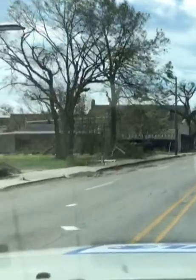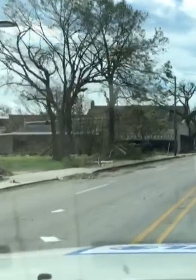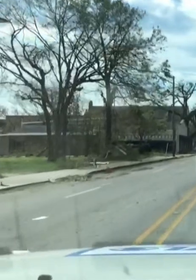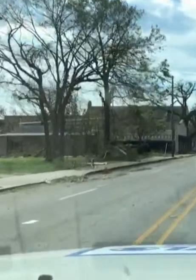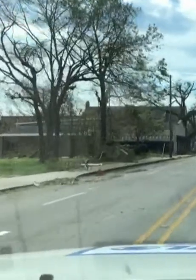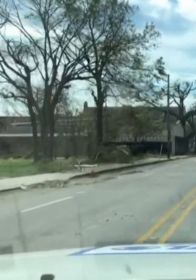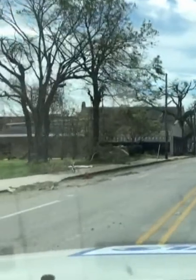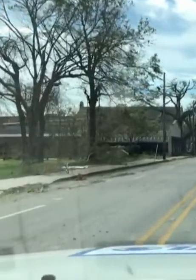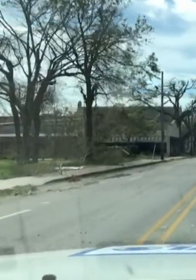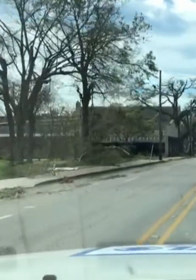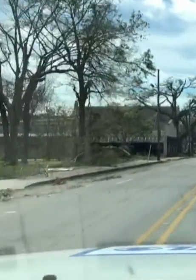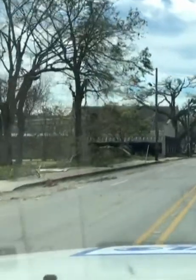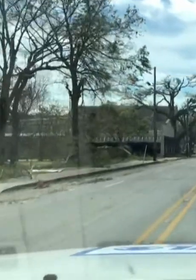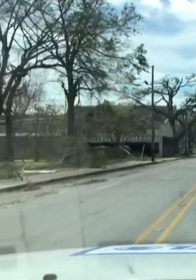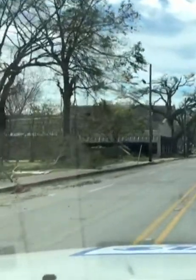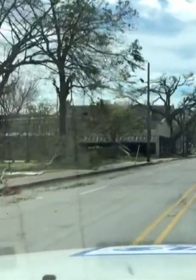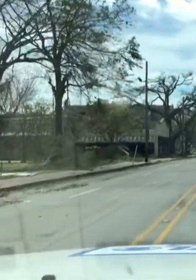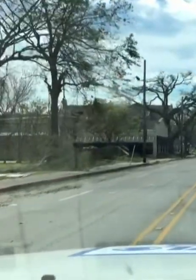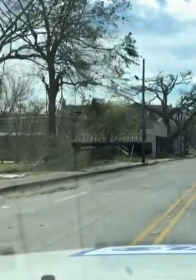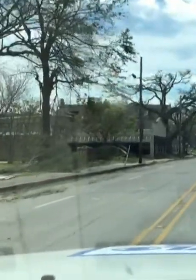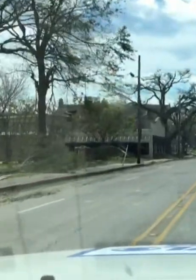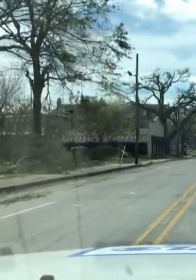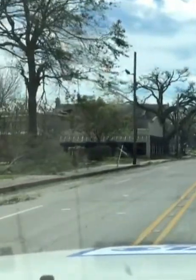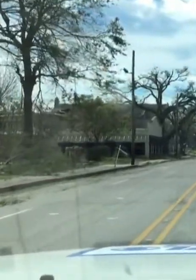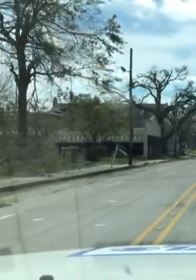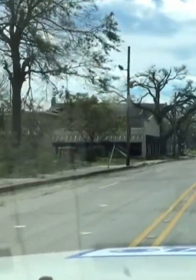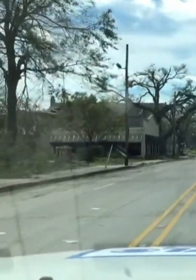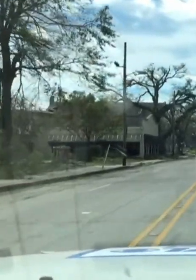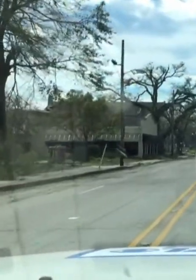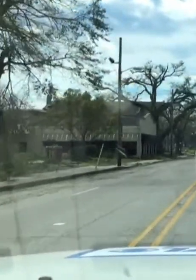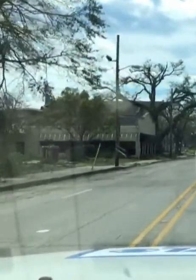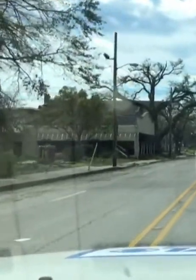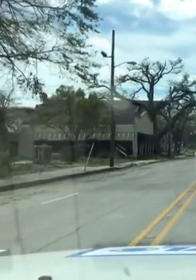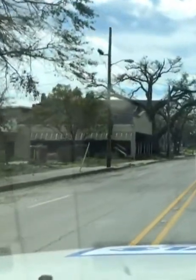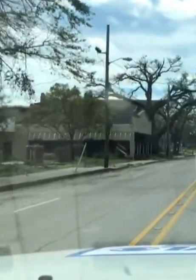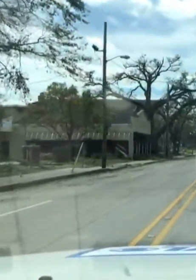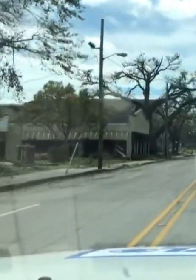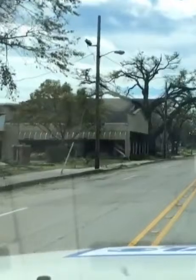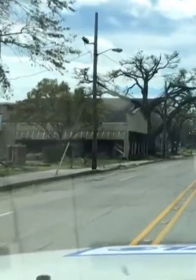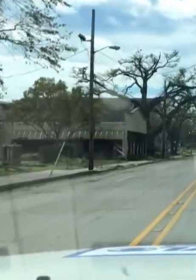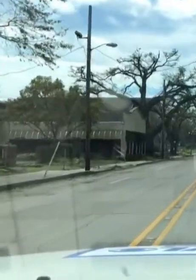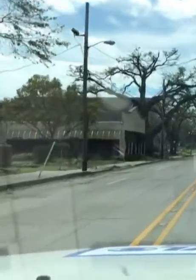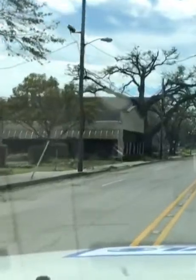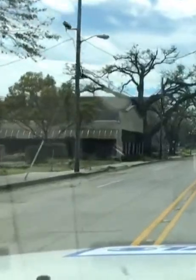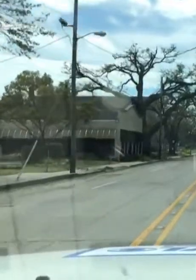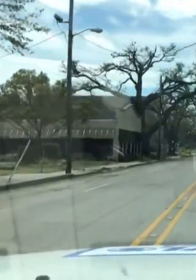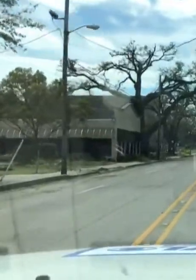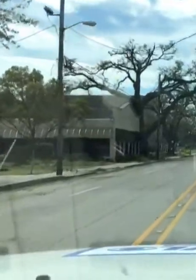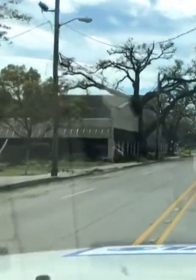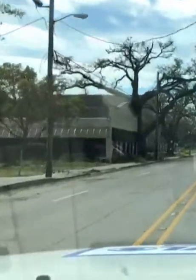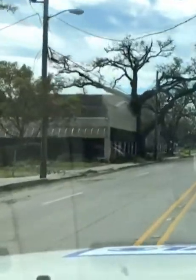And if you hear some rattling, that is me digging into my trail mix because I haven't eaten.